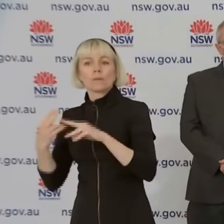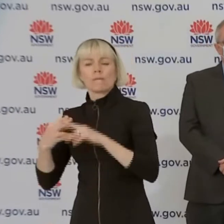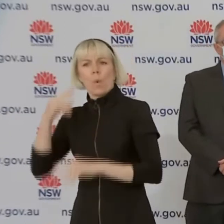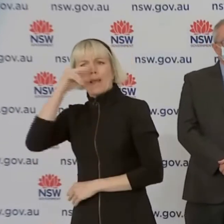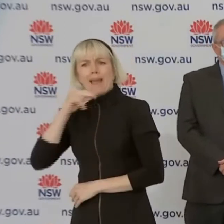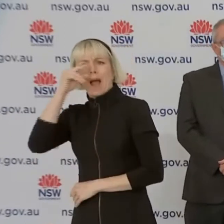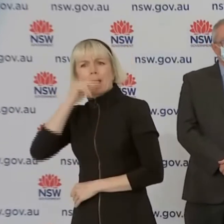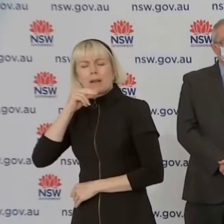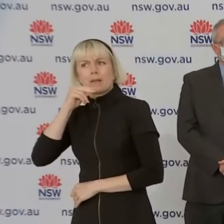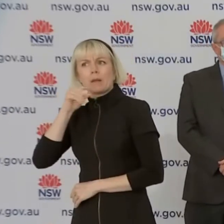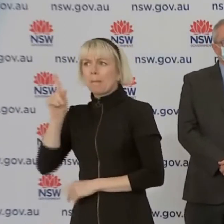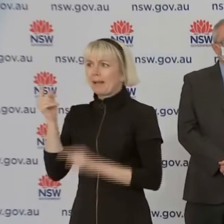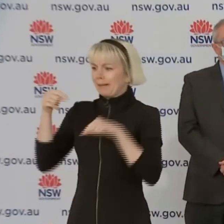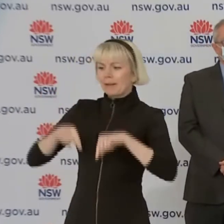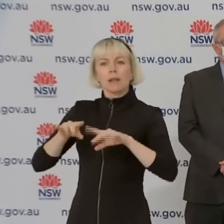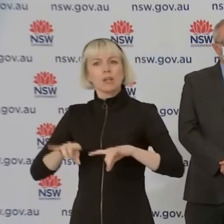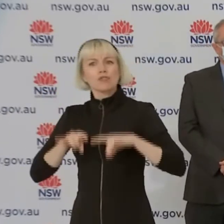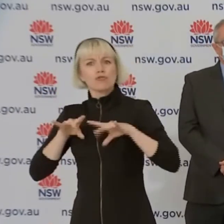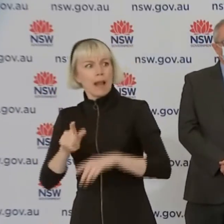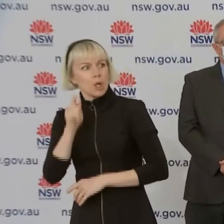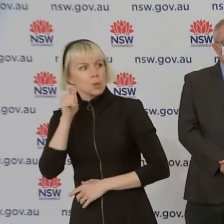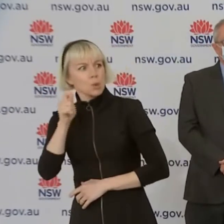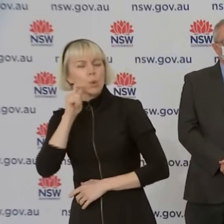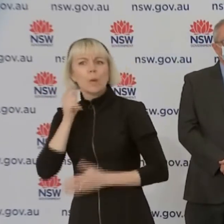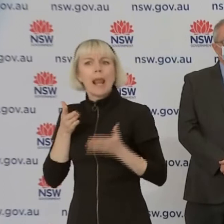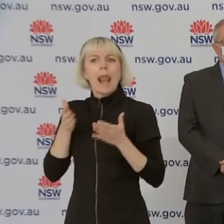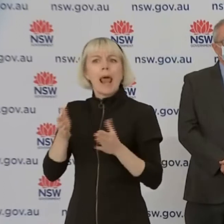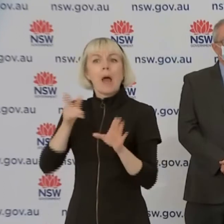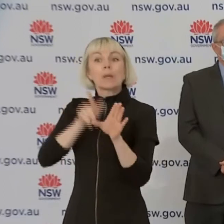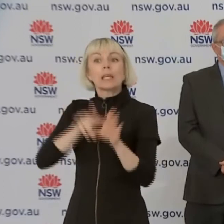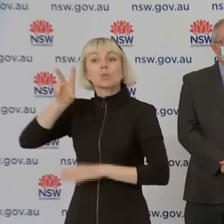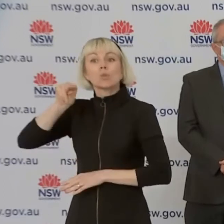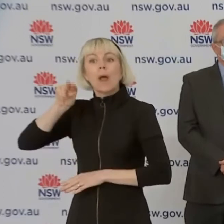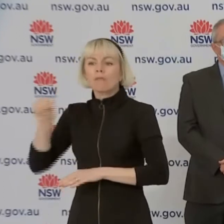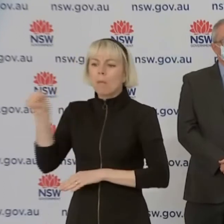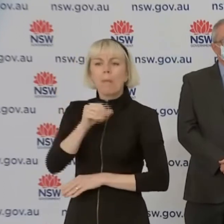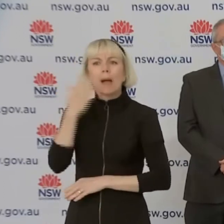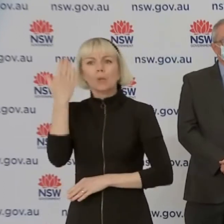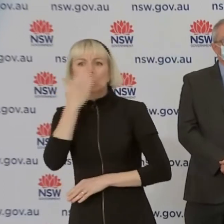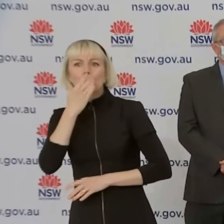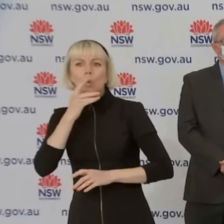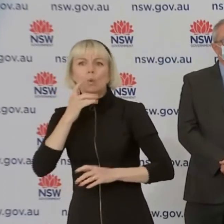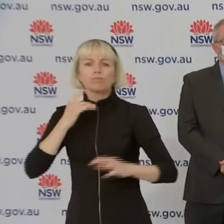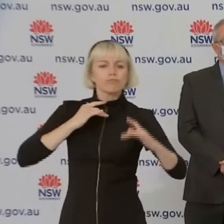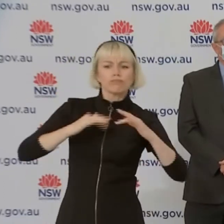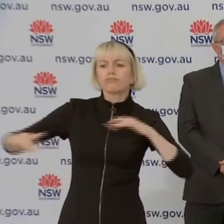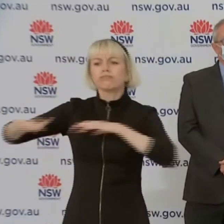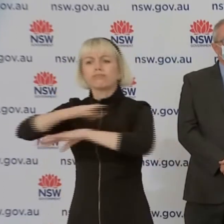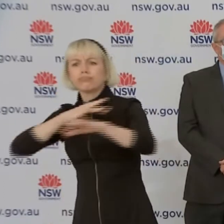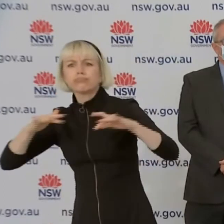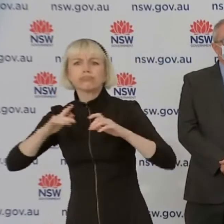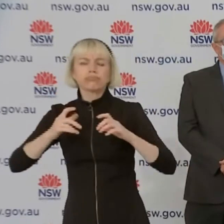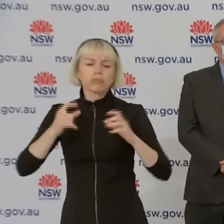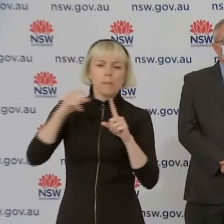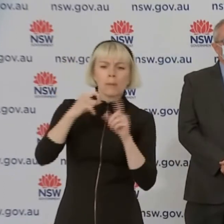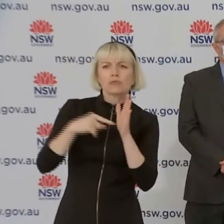allow so many unvaccinated Year 12 students to start moving across the city, given that they won't be vaccinated if they don't live in the hotspot areas, and